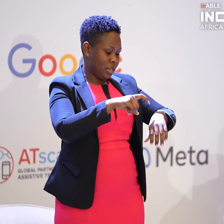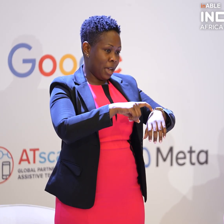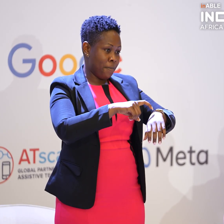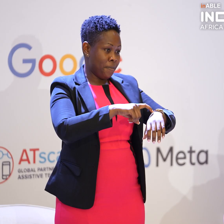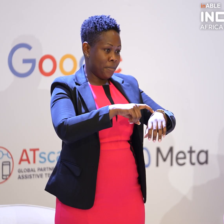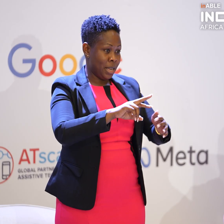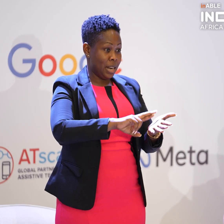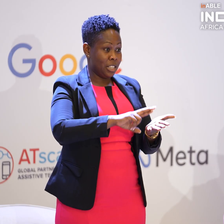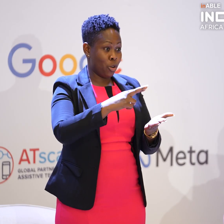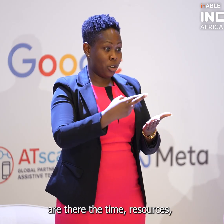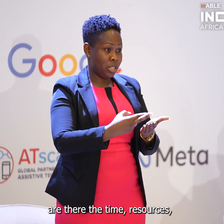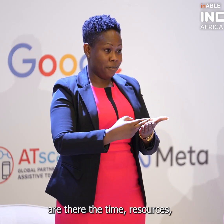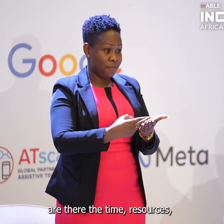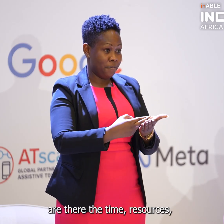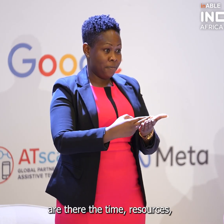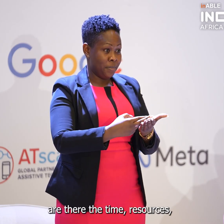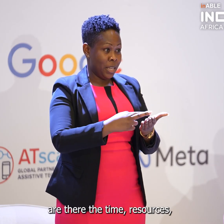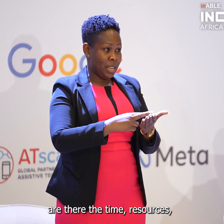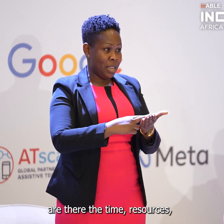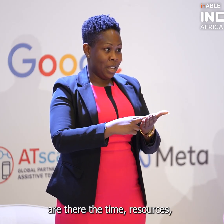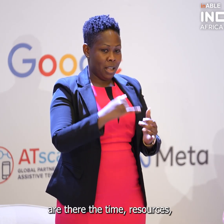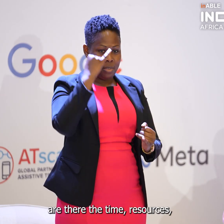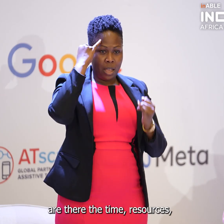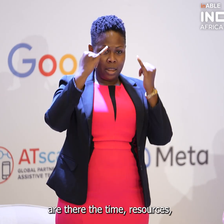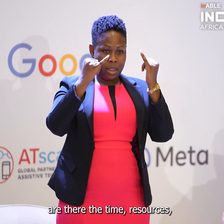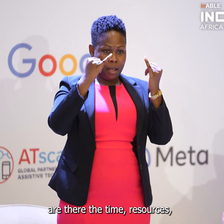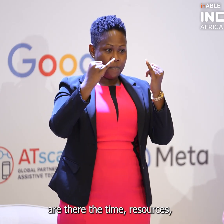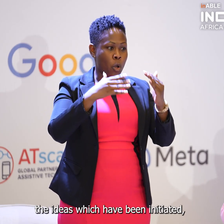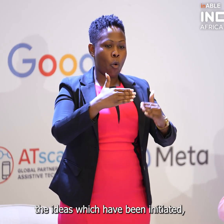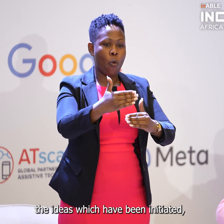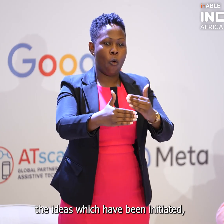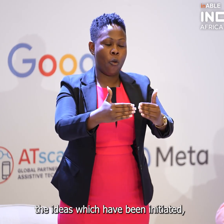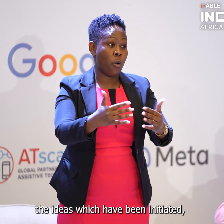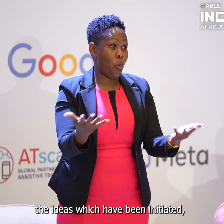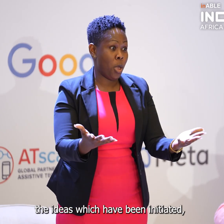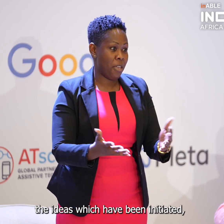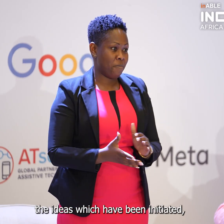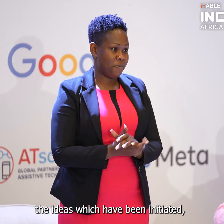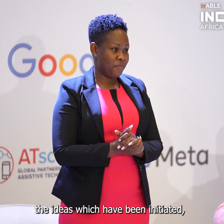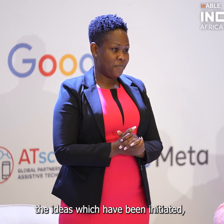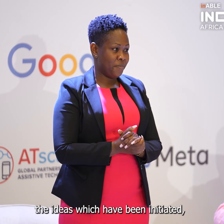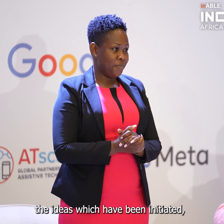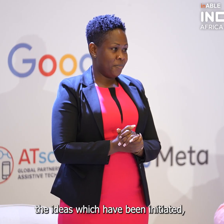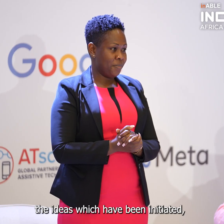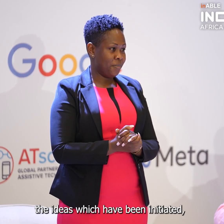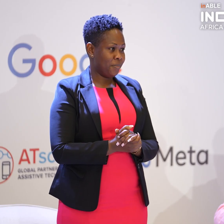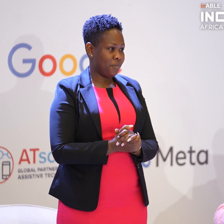have are there. The time, resources, the ideas which have been